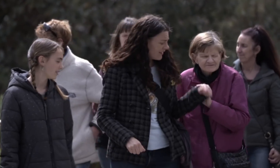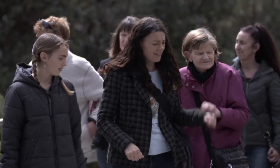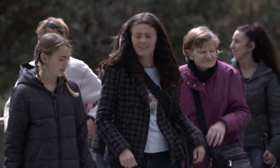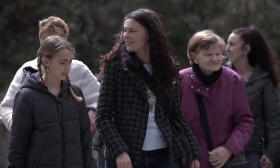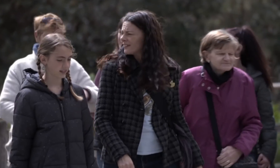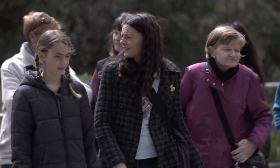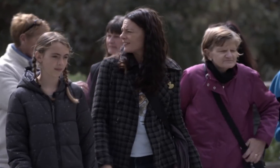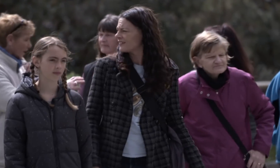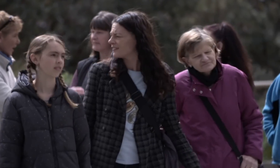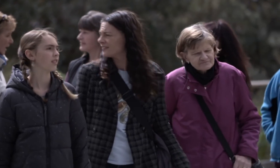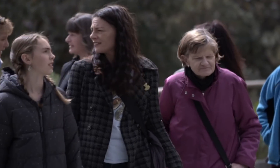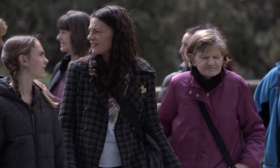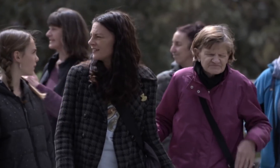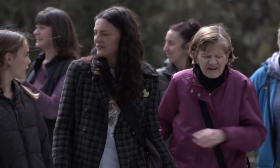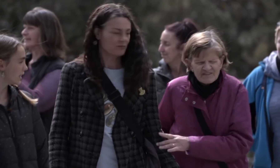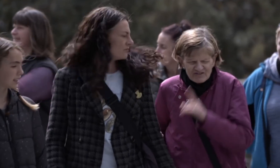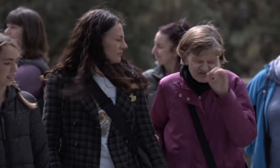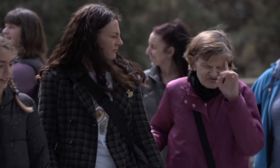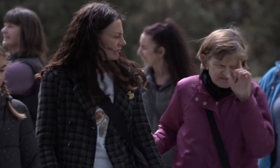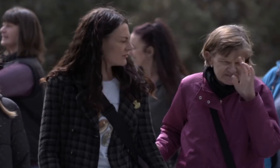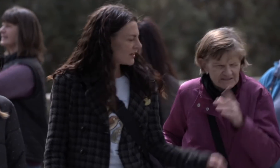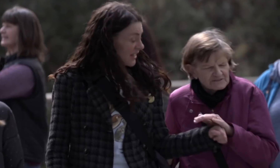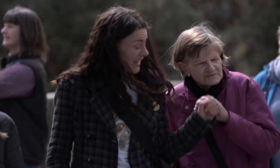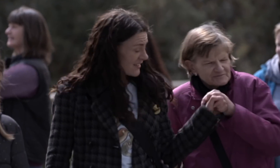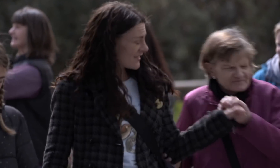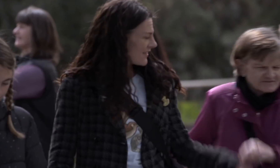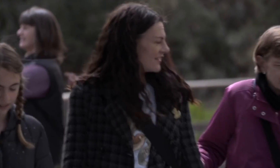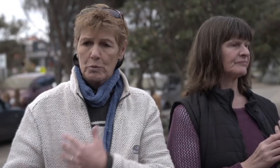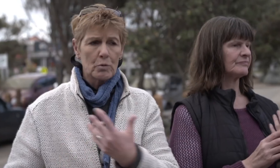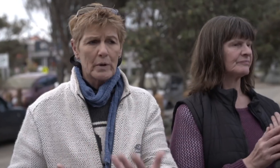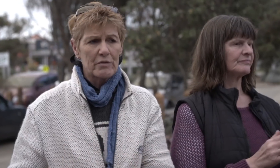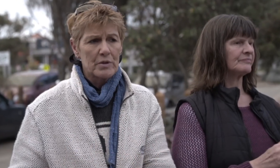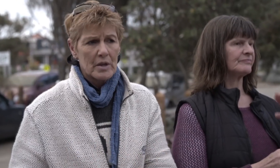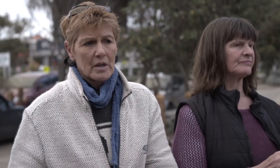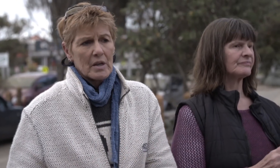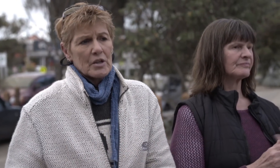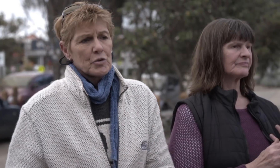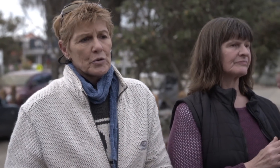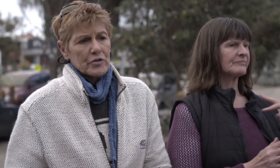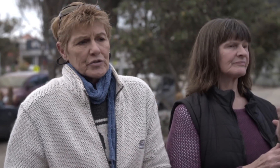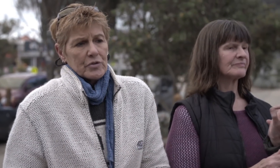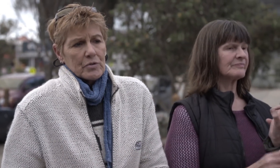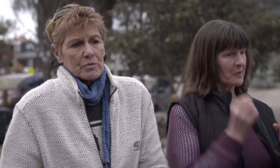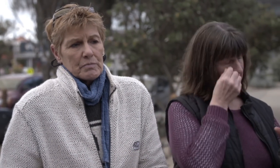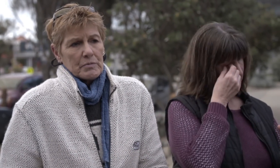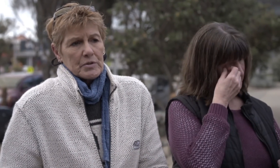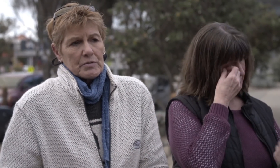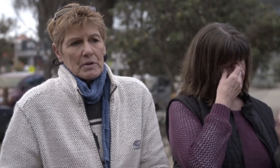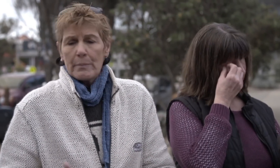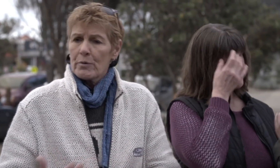You can imagine just how hard it was. Us all trying to communicate with everyone. Yeah. We were always taught to lip read